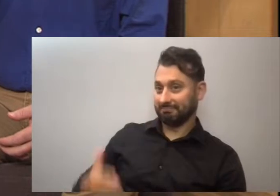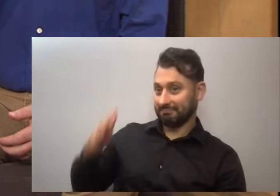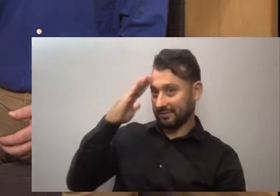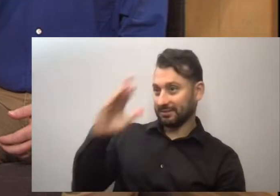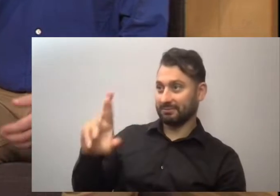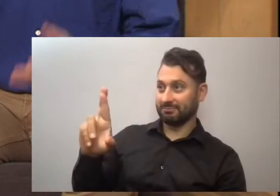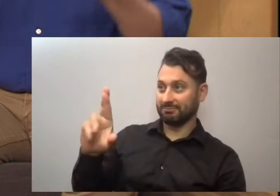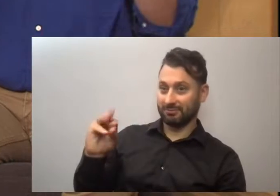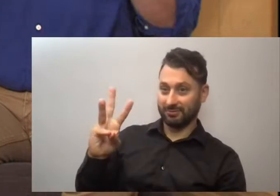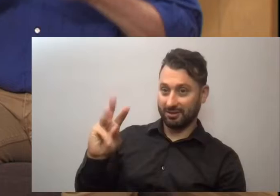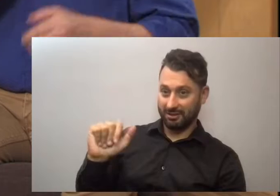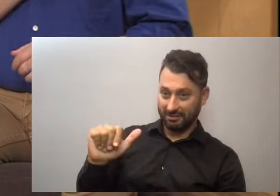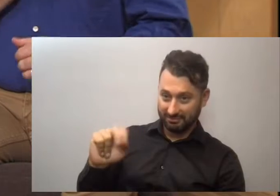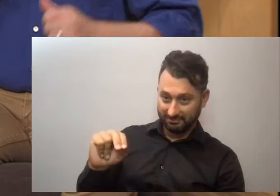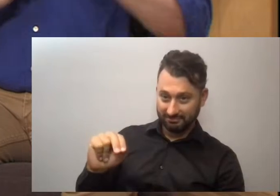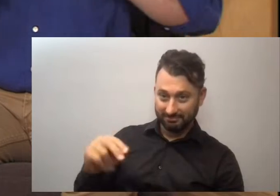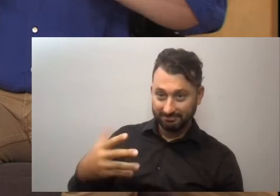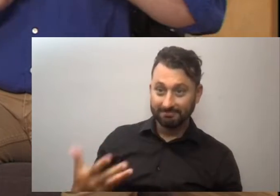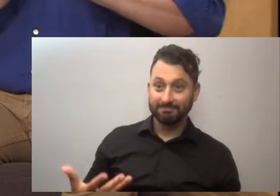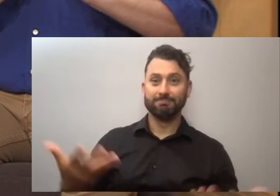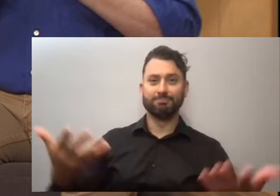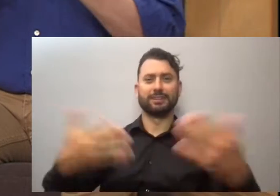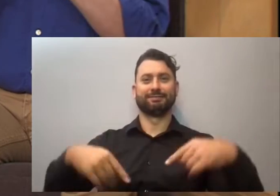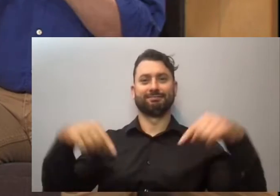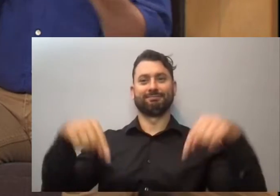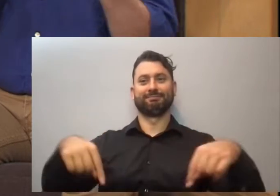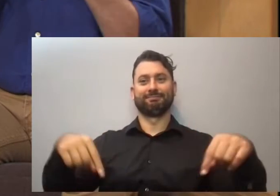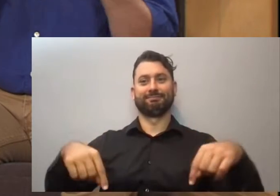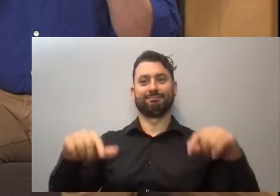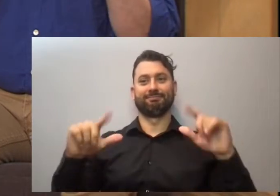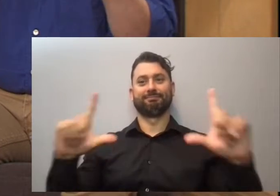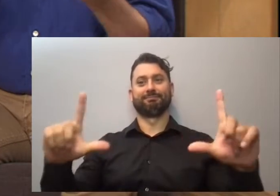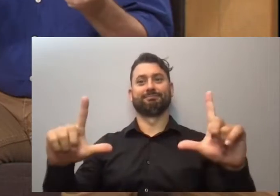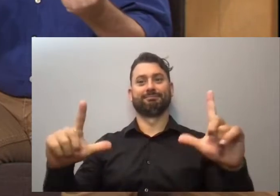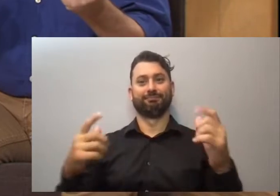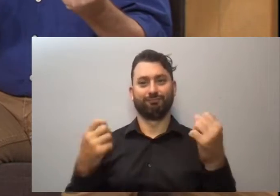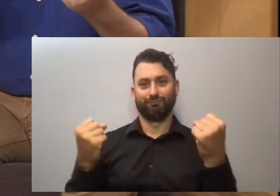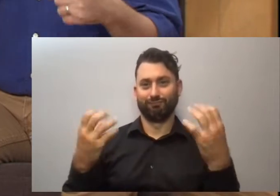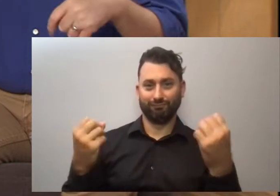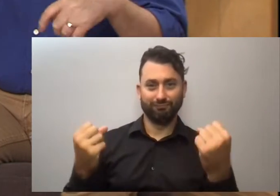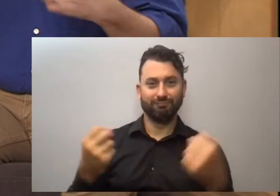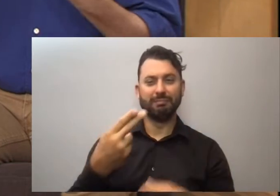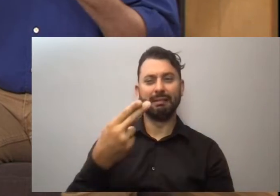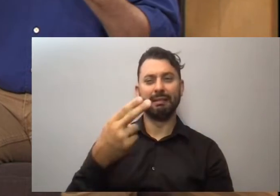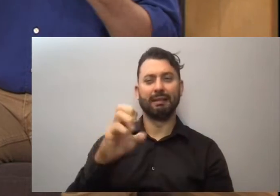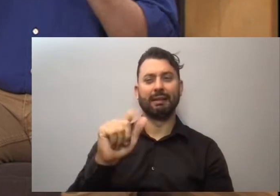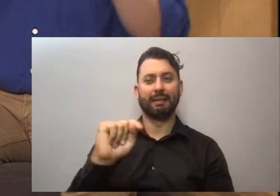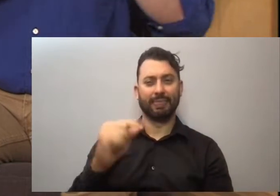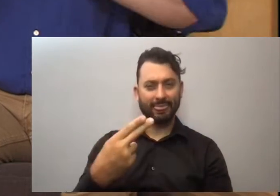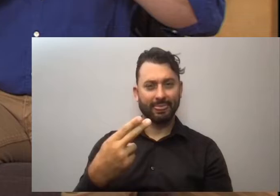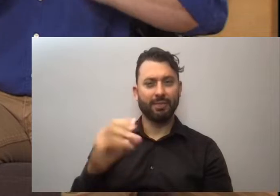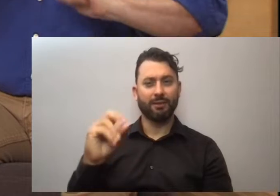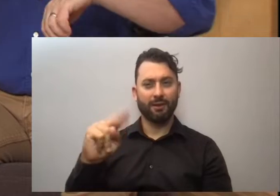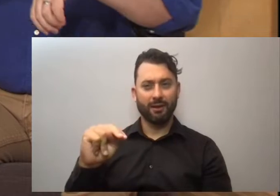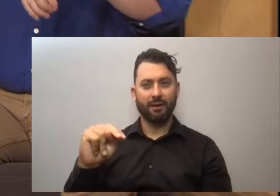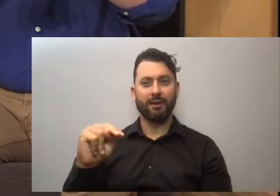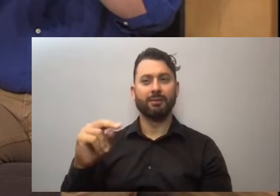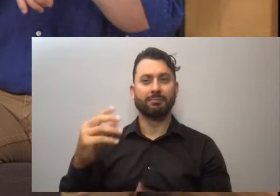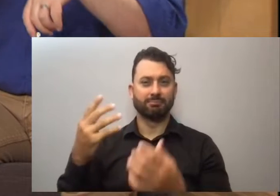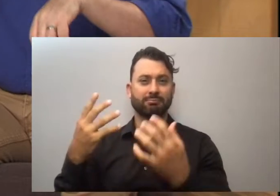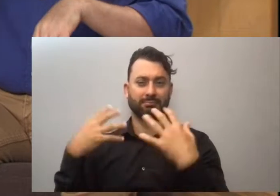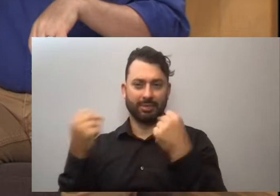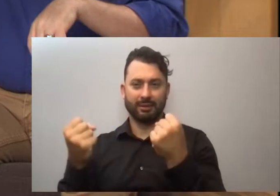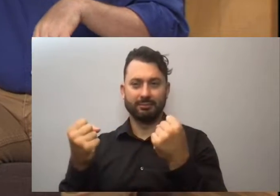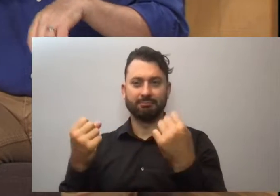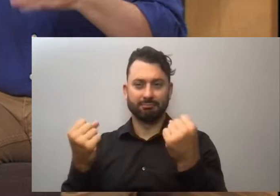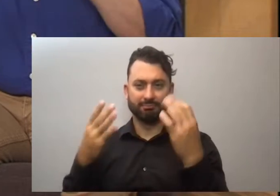Hello, my name is Rowan. Welcome to our show, Hands-On Health.